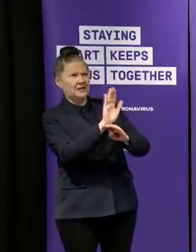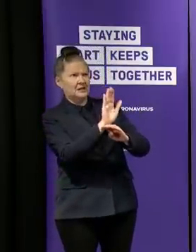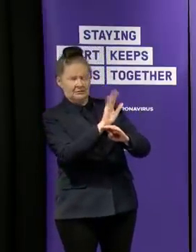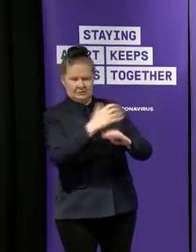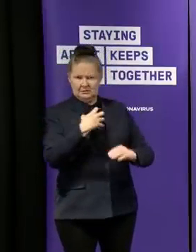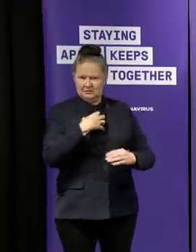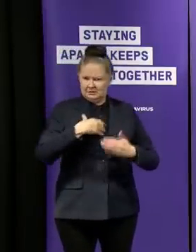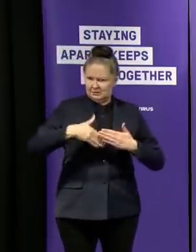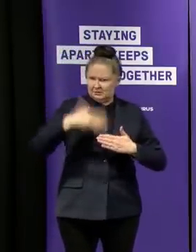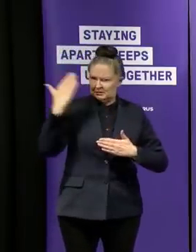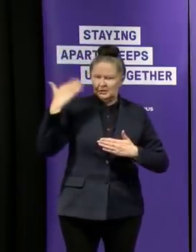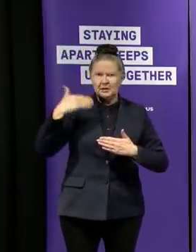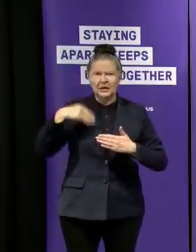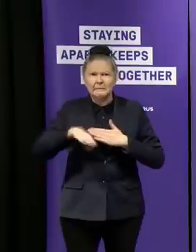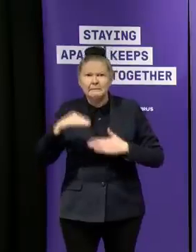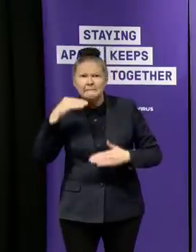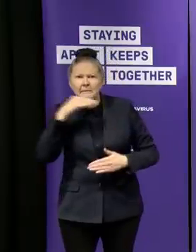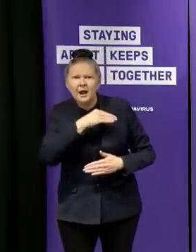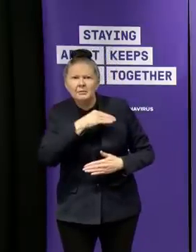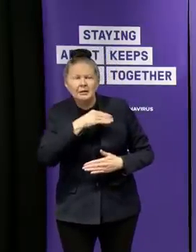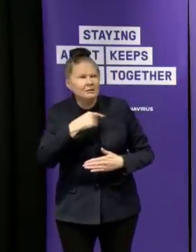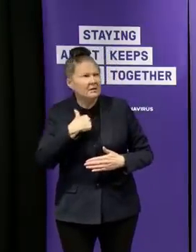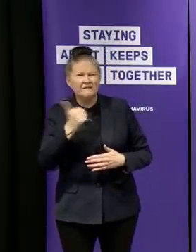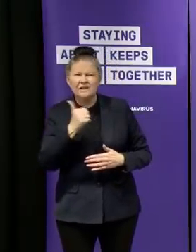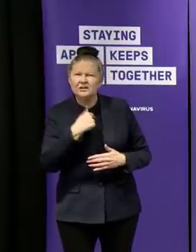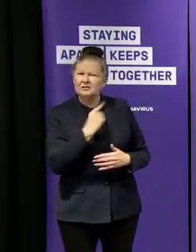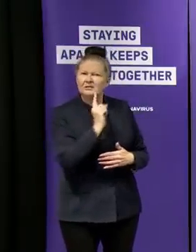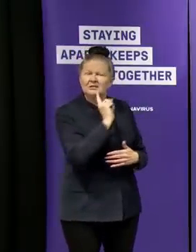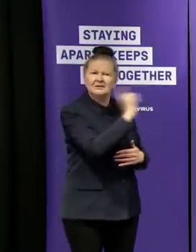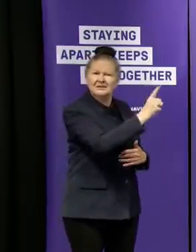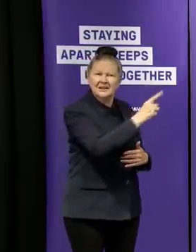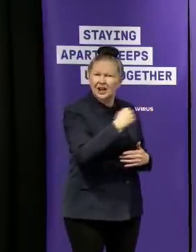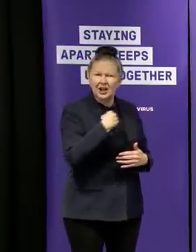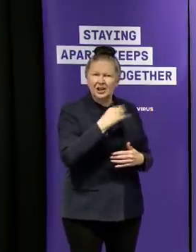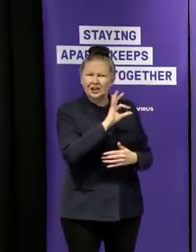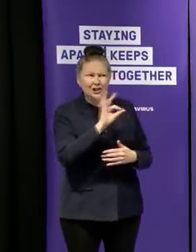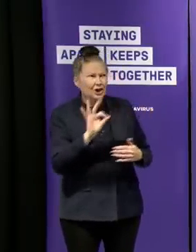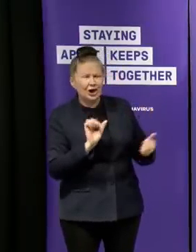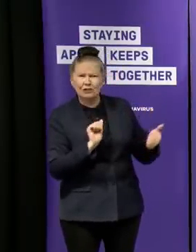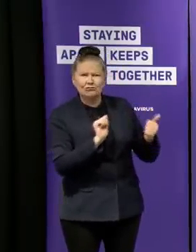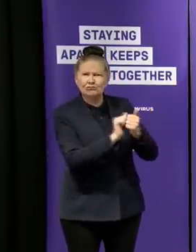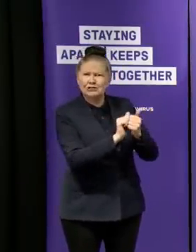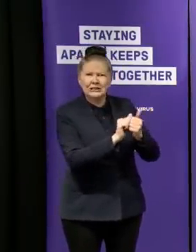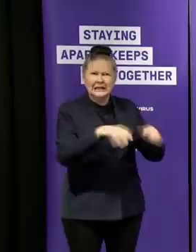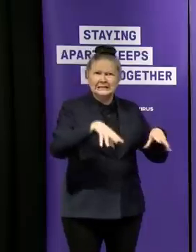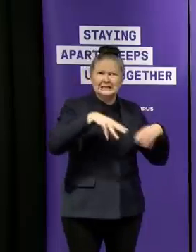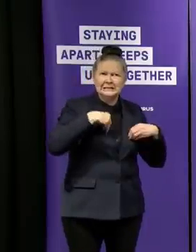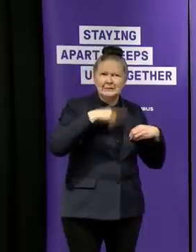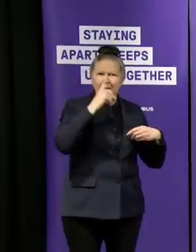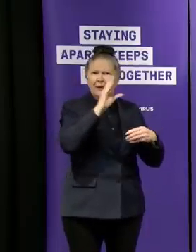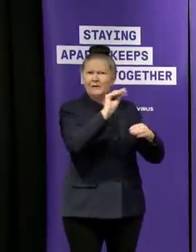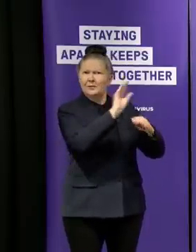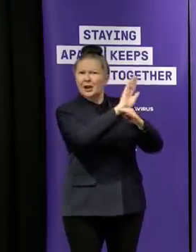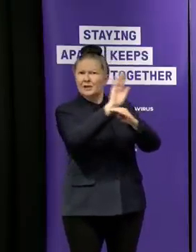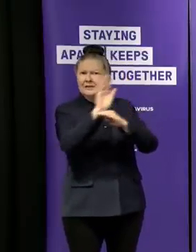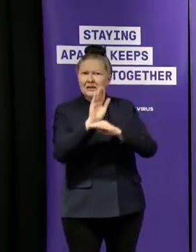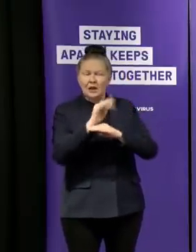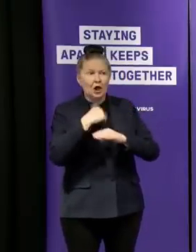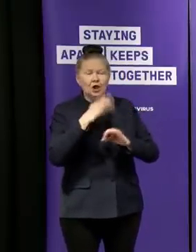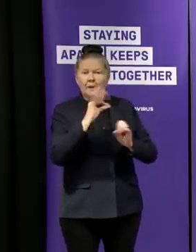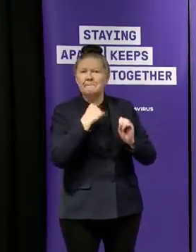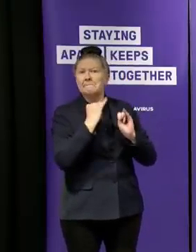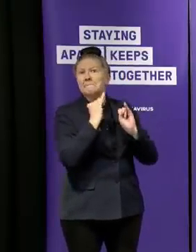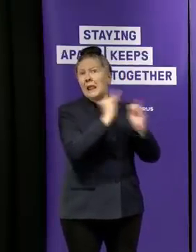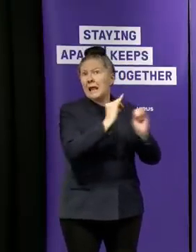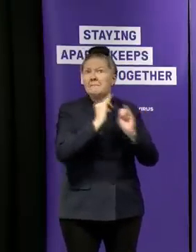Melbourne when we were of the view that we were not part of that arrangement. I'm not blaming anyone. I'm not finding fault, other than saying this.